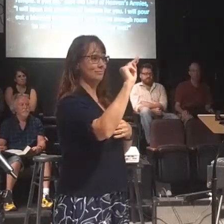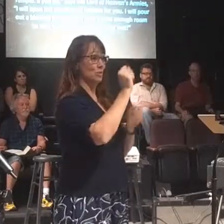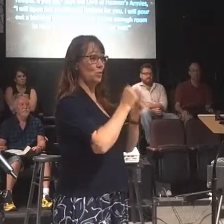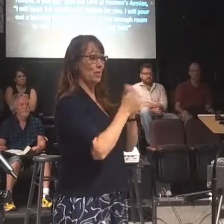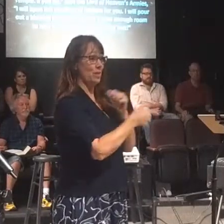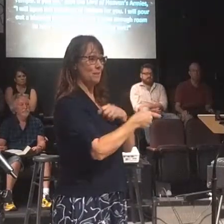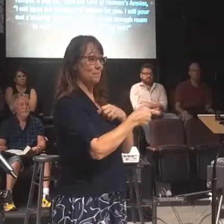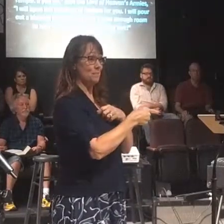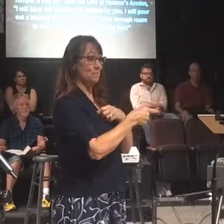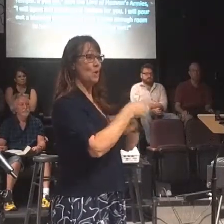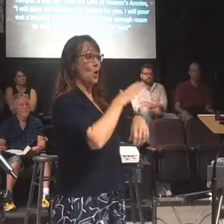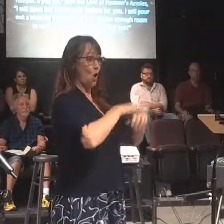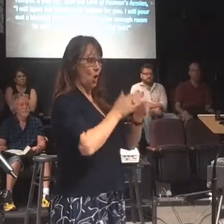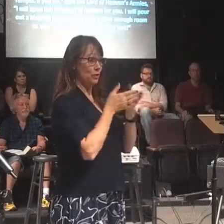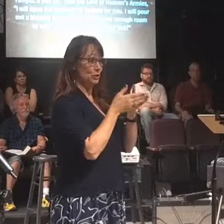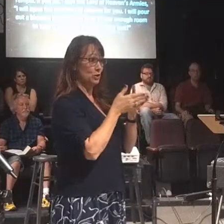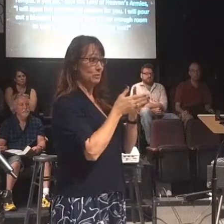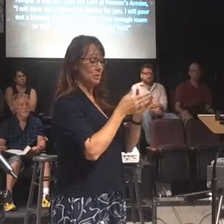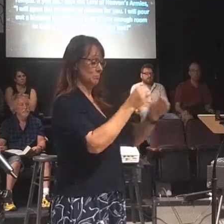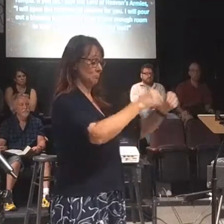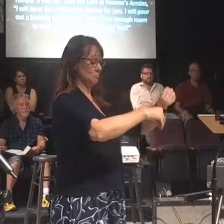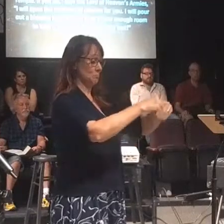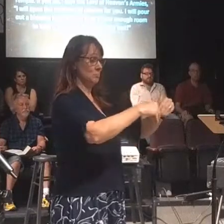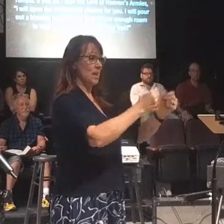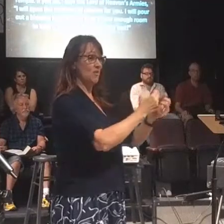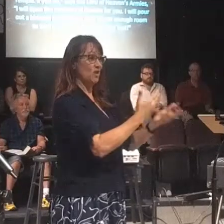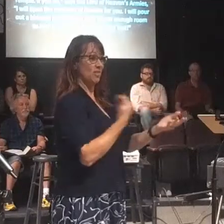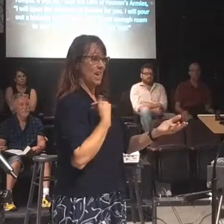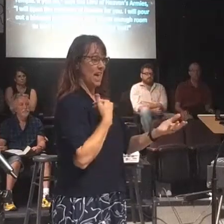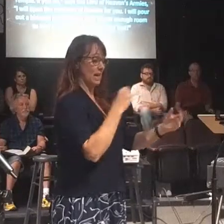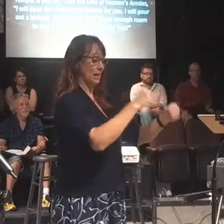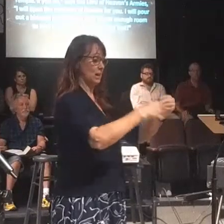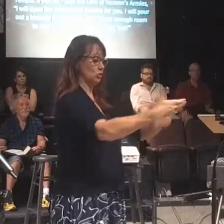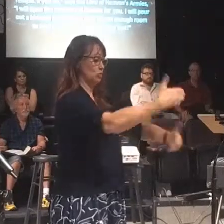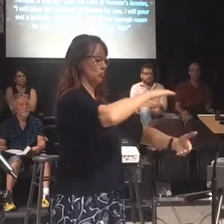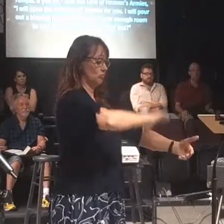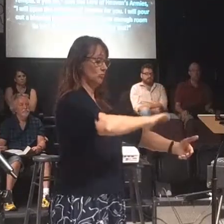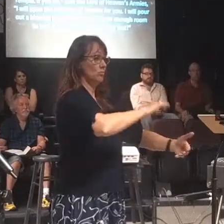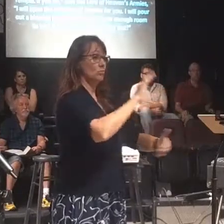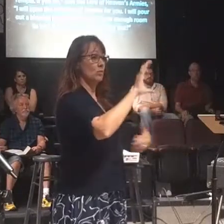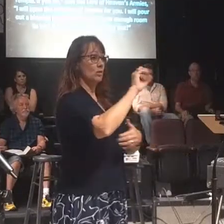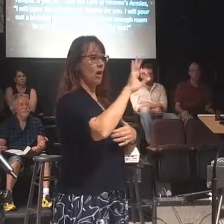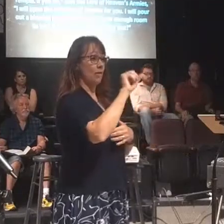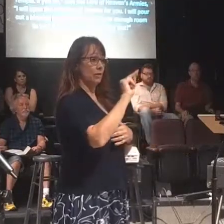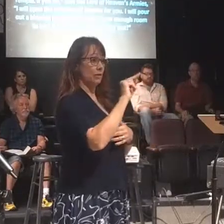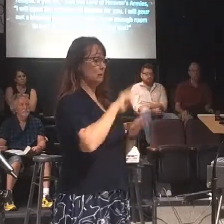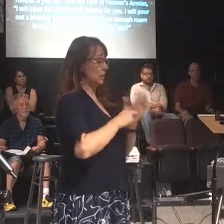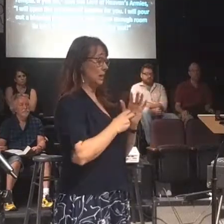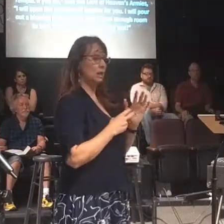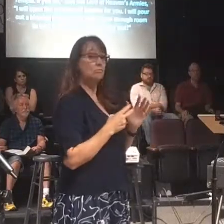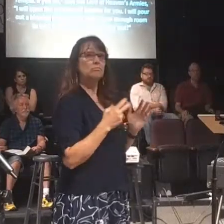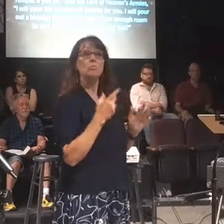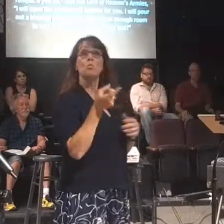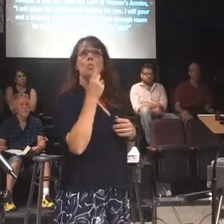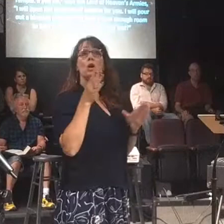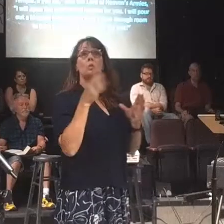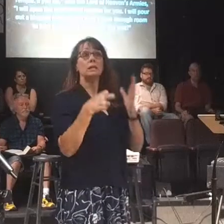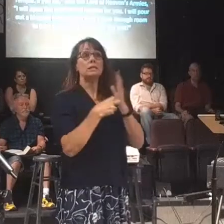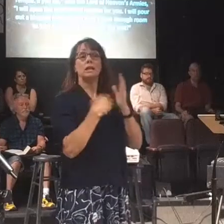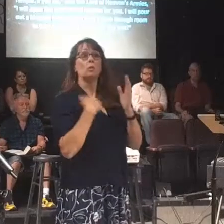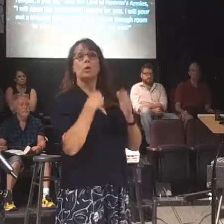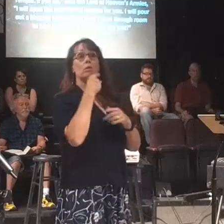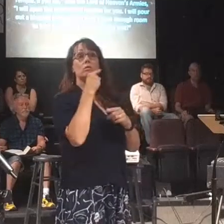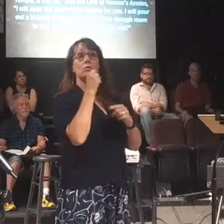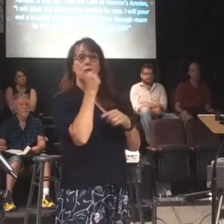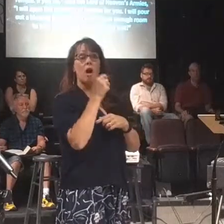loaded onto the ship, and they put their belongings into the coffins. And what they're basically saying is one-way ticket. We're not coming back.